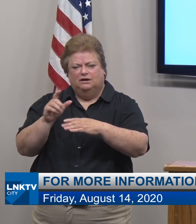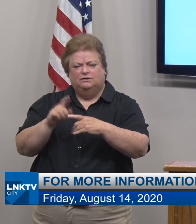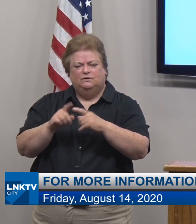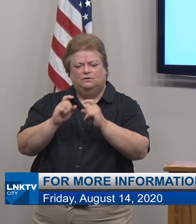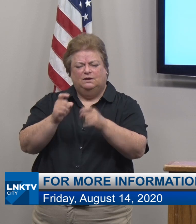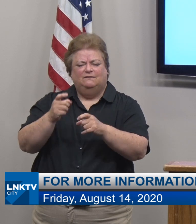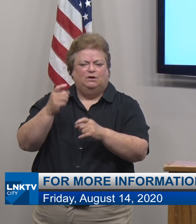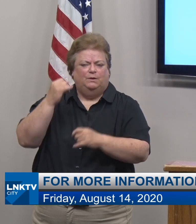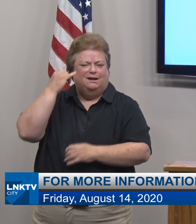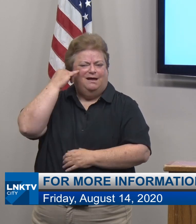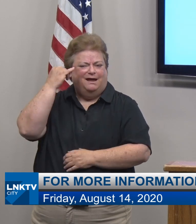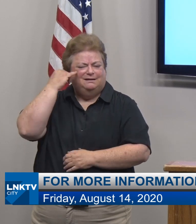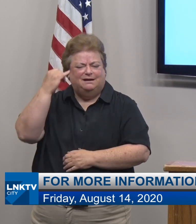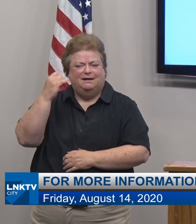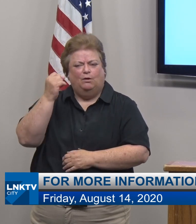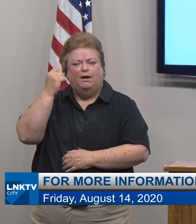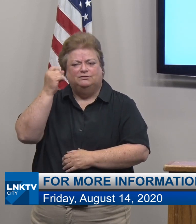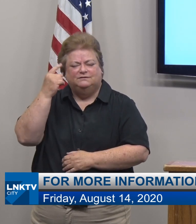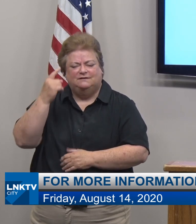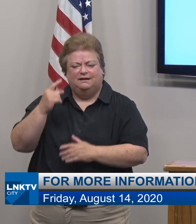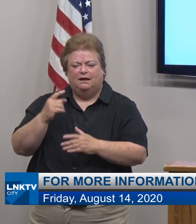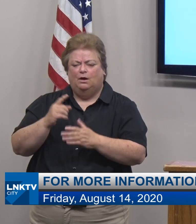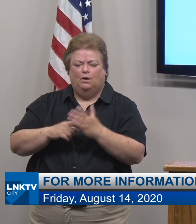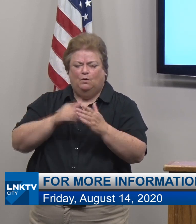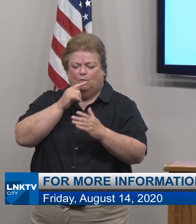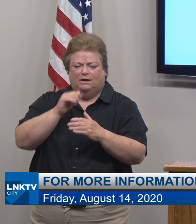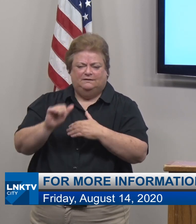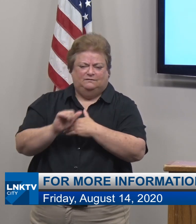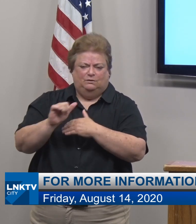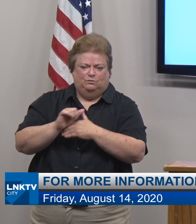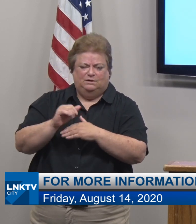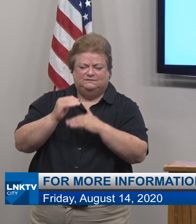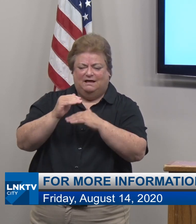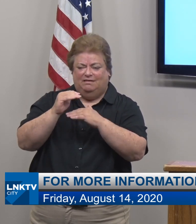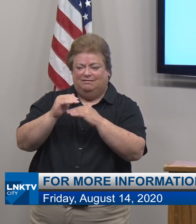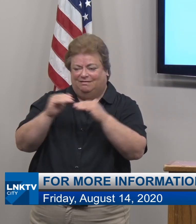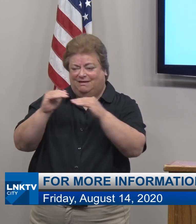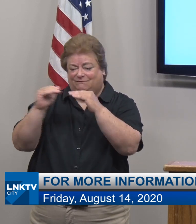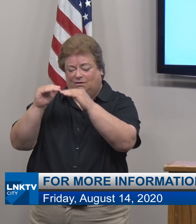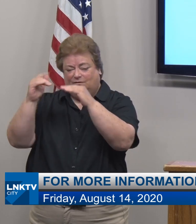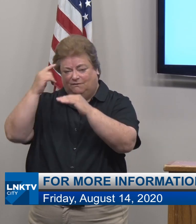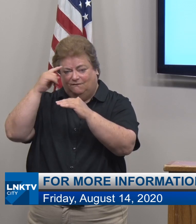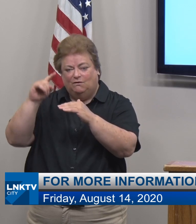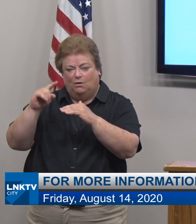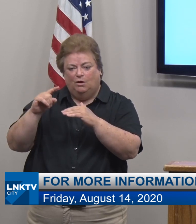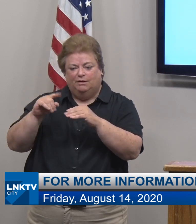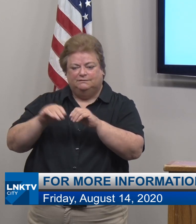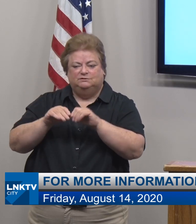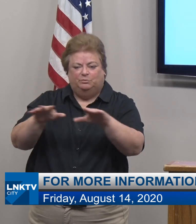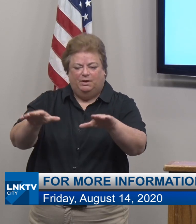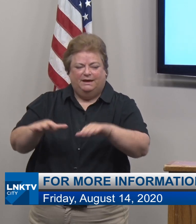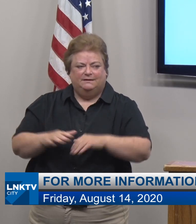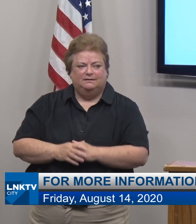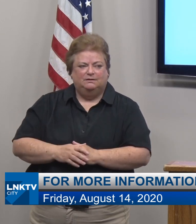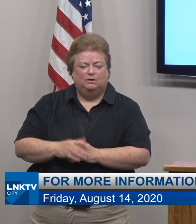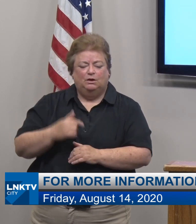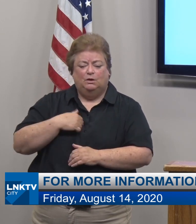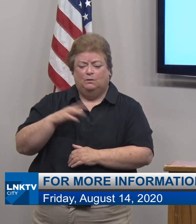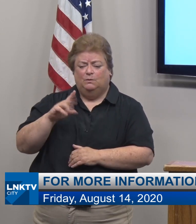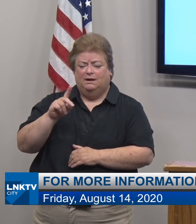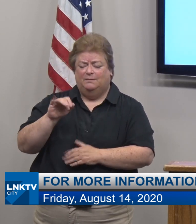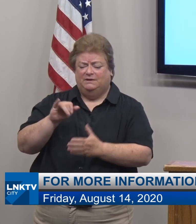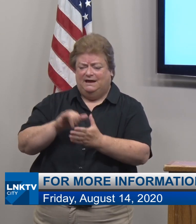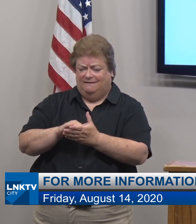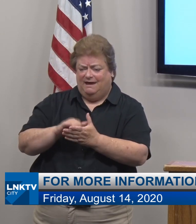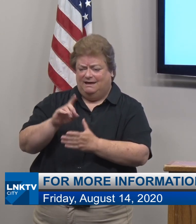an understanding of the risk level for transmission of COVID-19 in Lincoln and Lancaster County. We update the dial